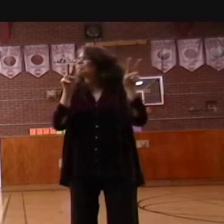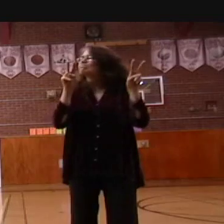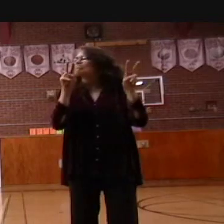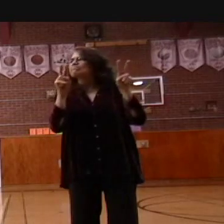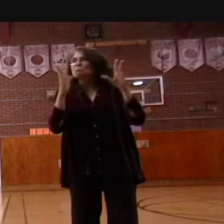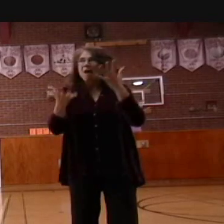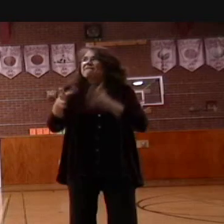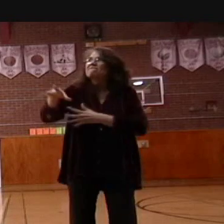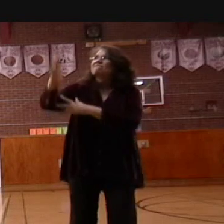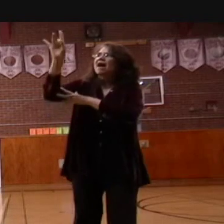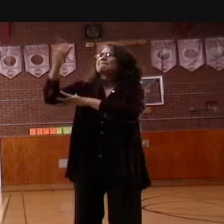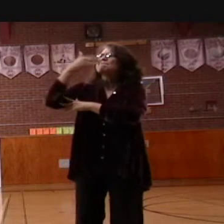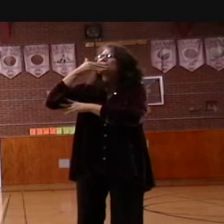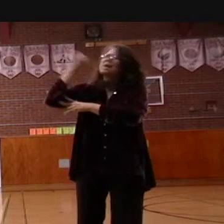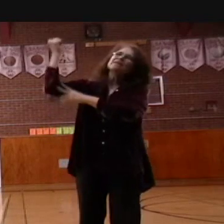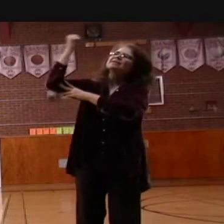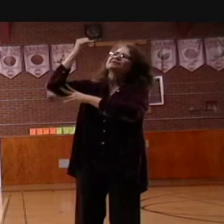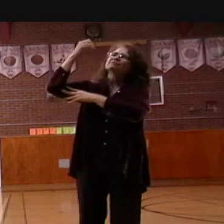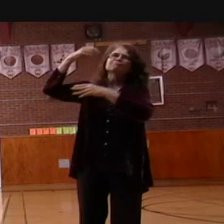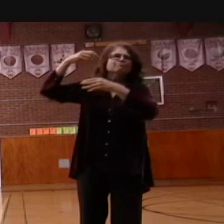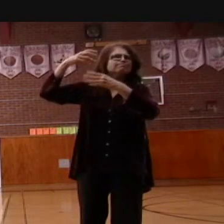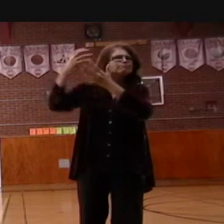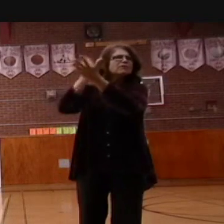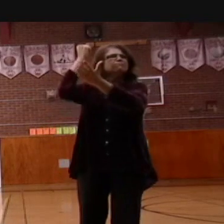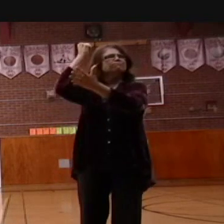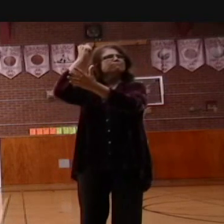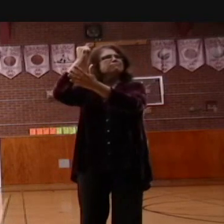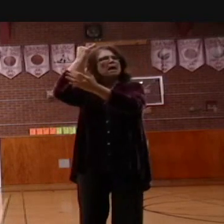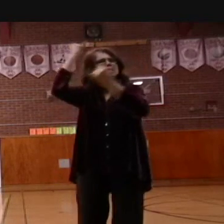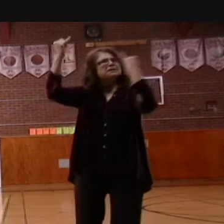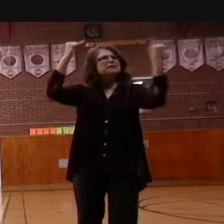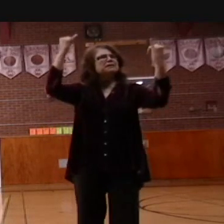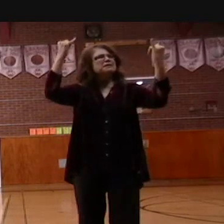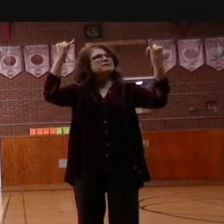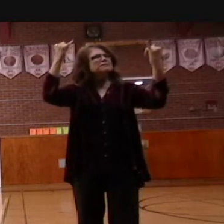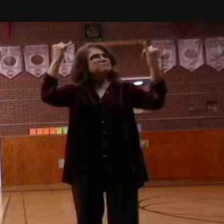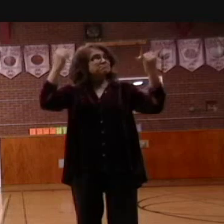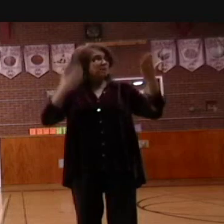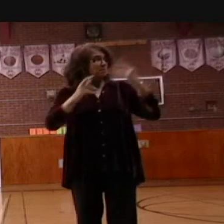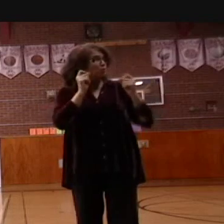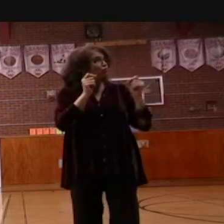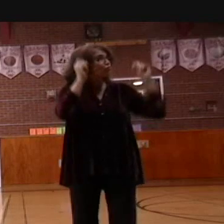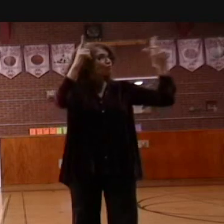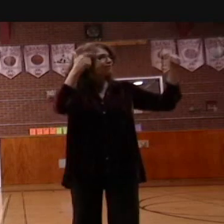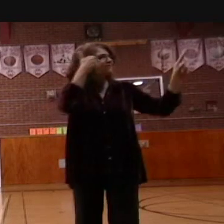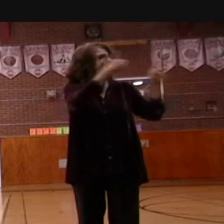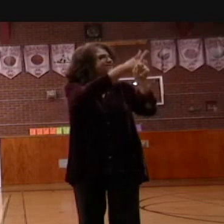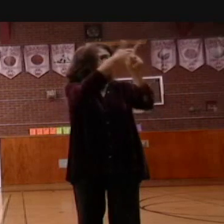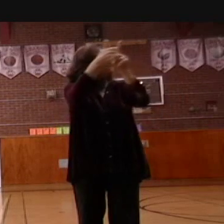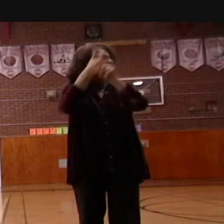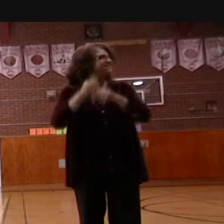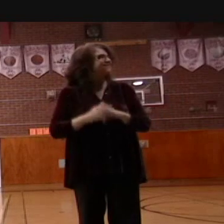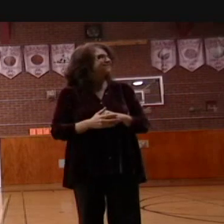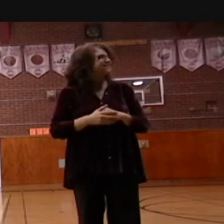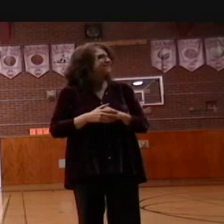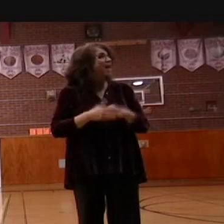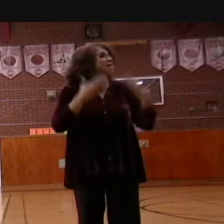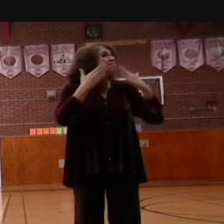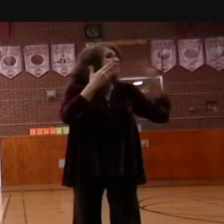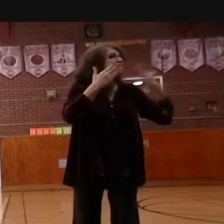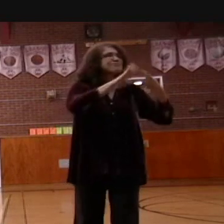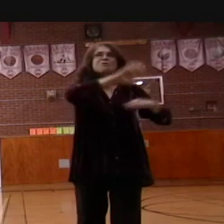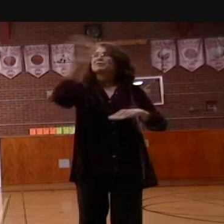Take advantage of those opportunities and see what you can do. You might just surprise yourself. Thank you guys for your time.